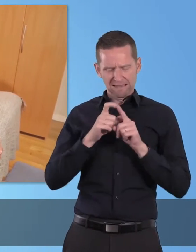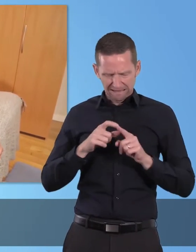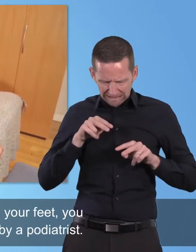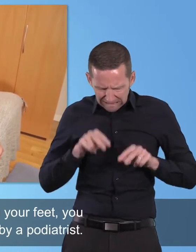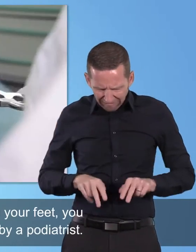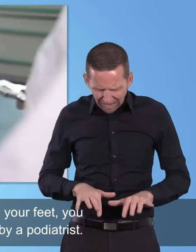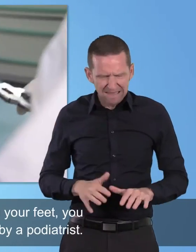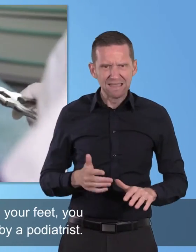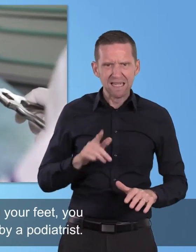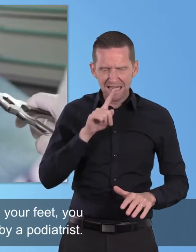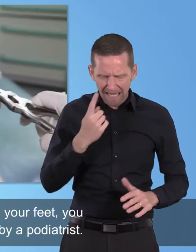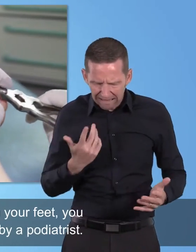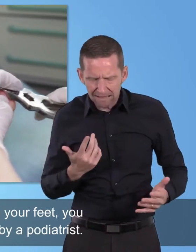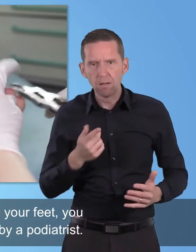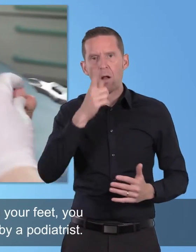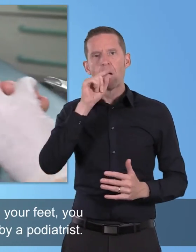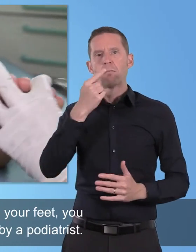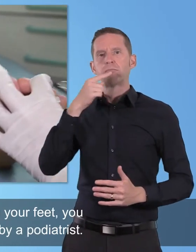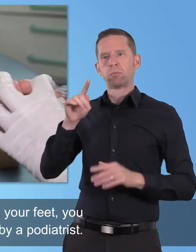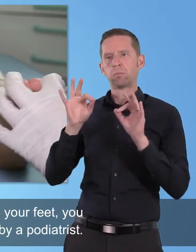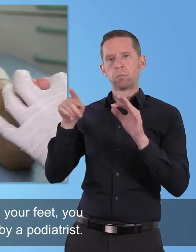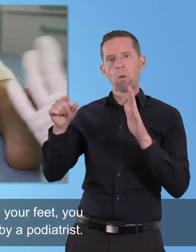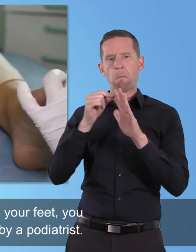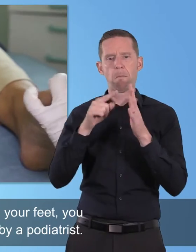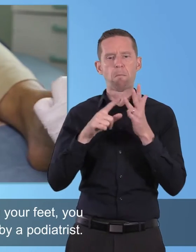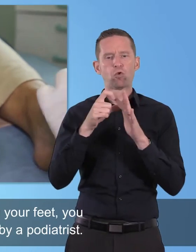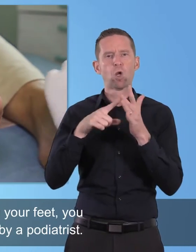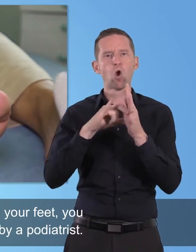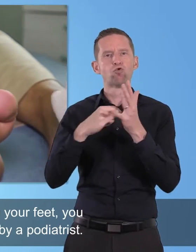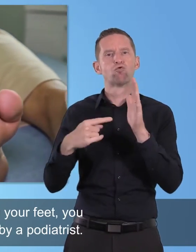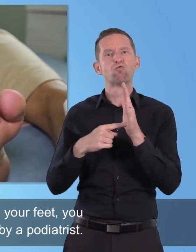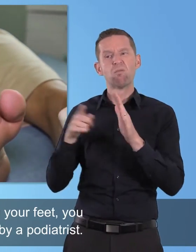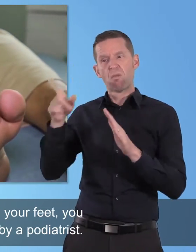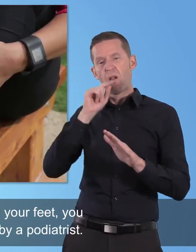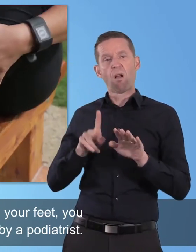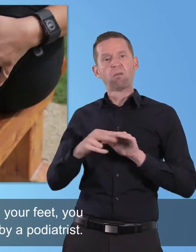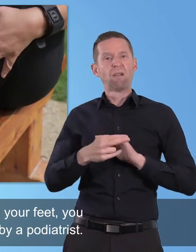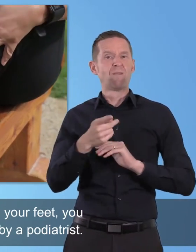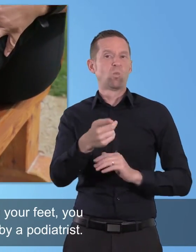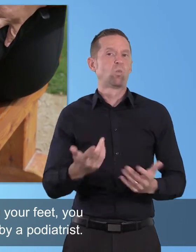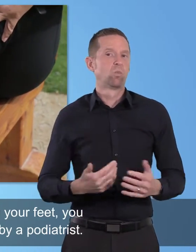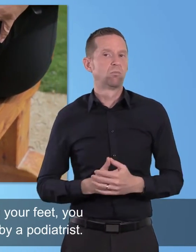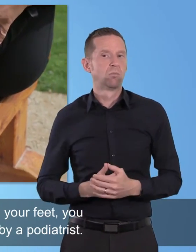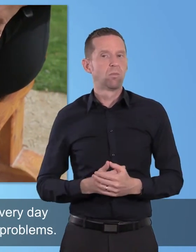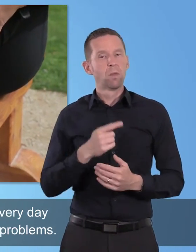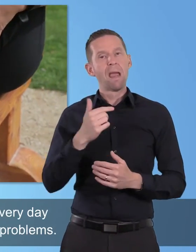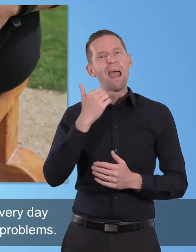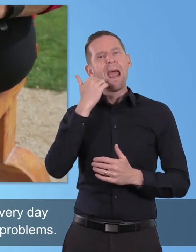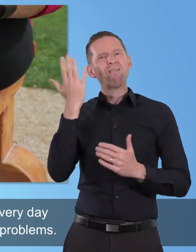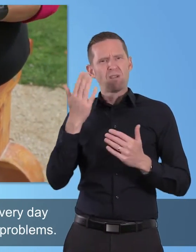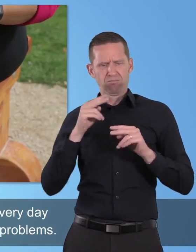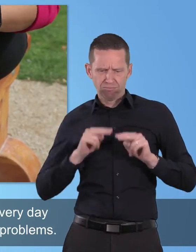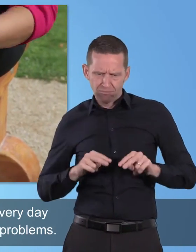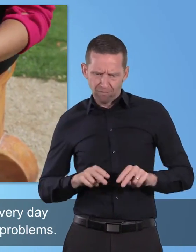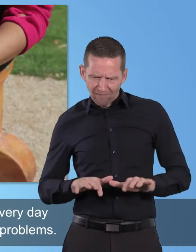If you can't see or reach your feet, you can have your nails cut by a podiatrist. Check your feet